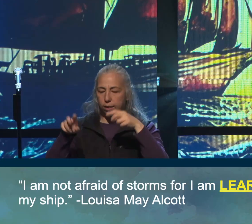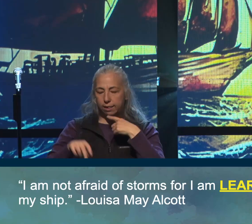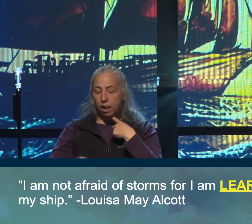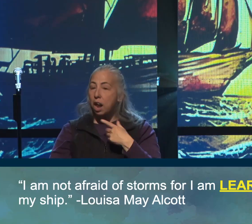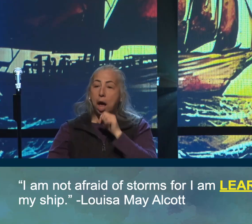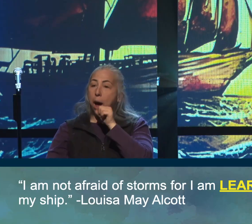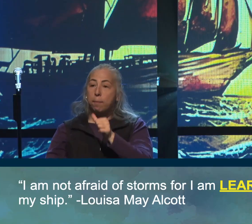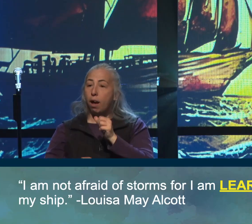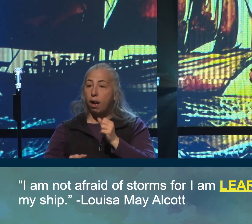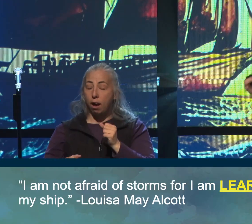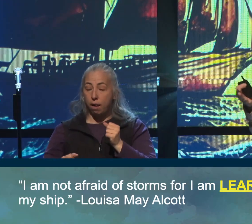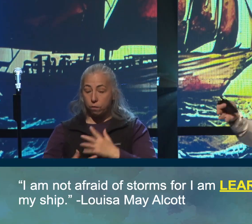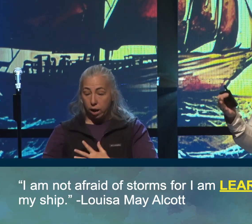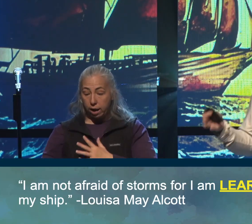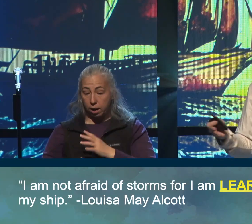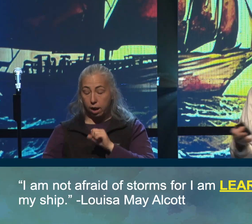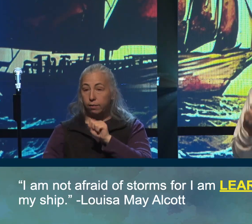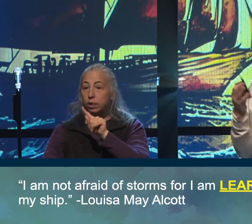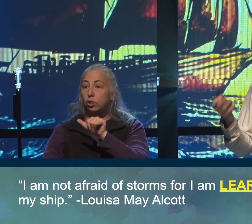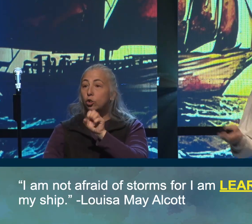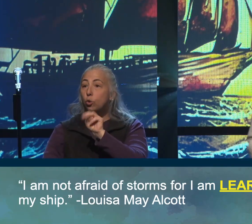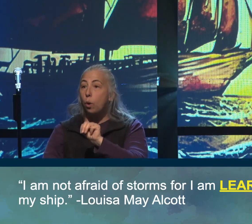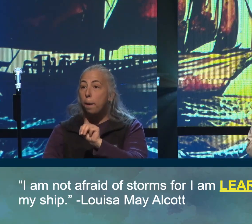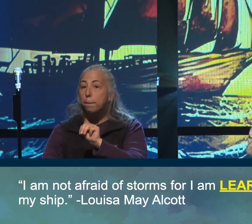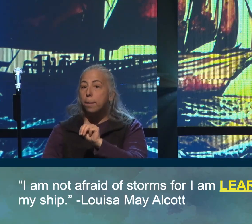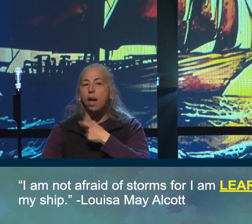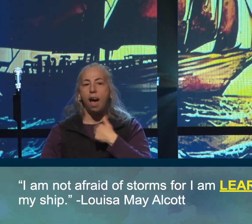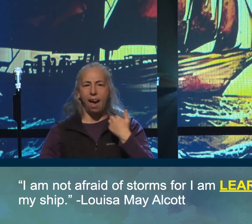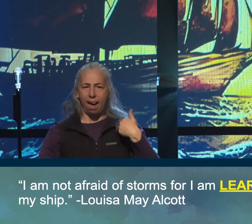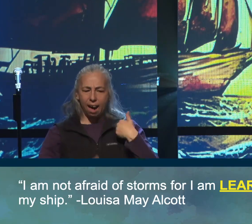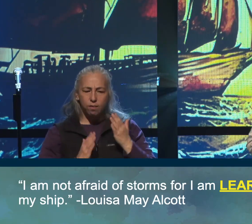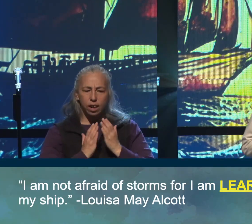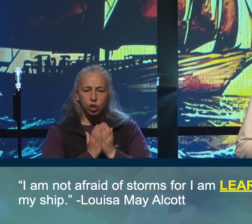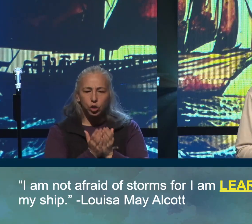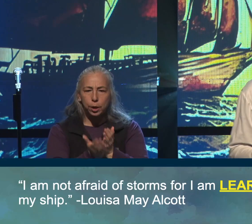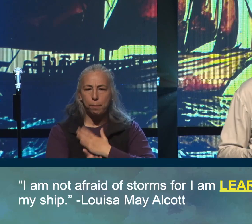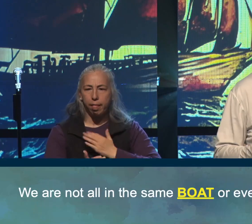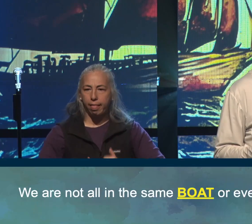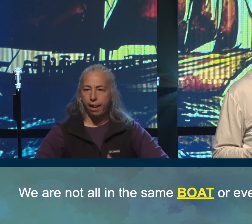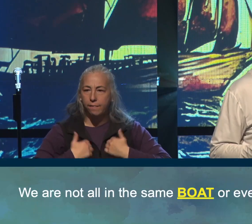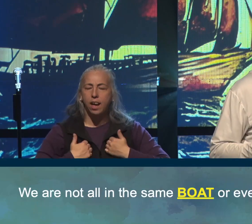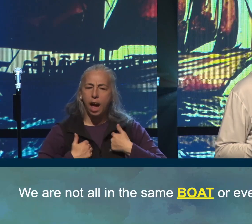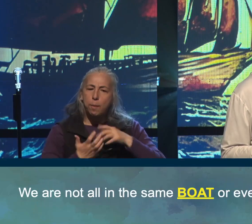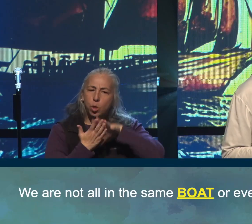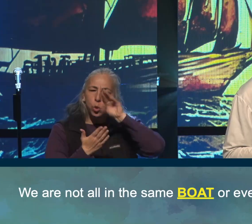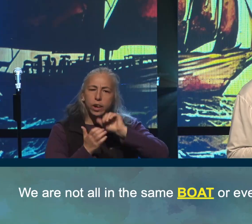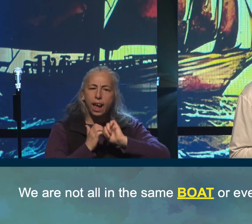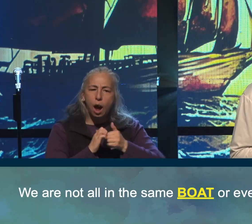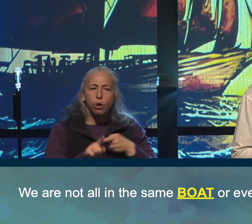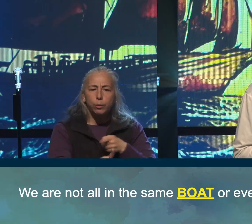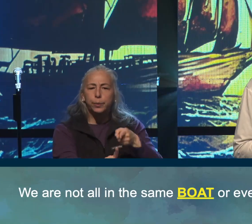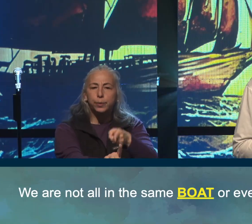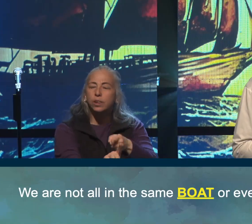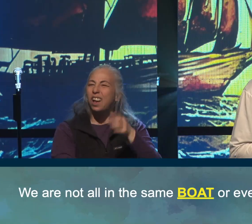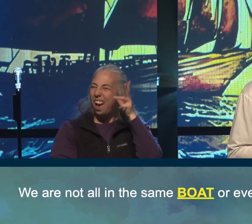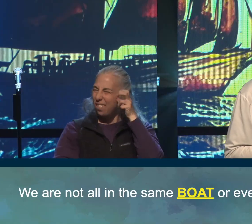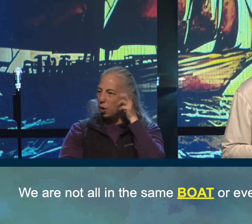not afraid of those storms because I know that I have this ship and I'm learning how to sail." Now, how many of you have ever heard this statement, "We're all in the same boat"?